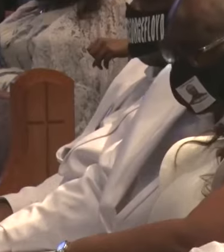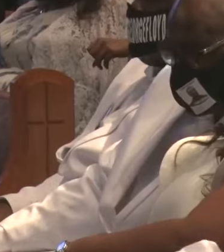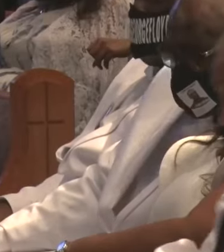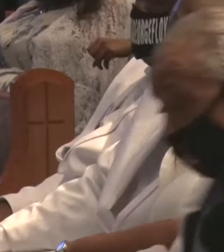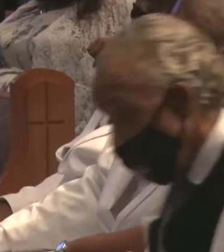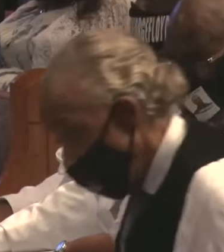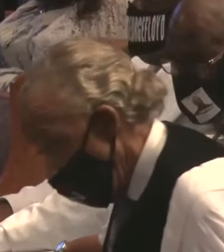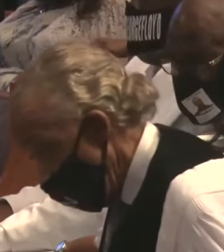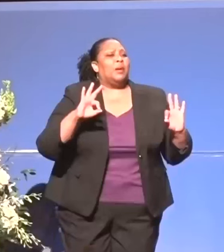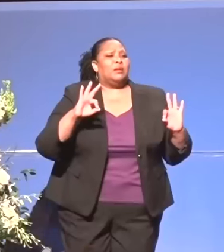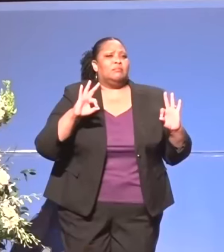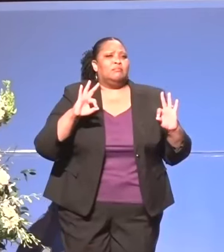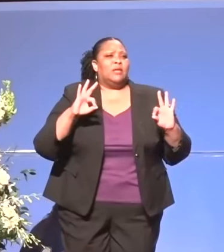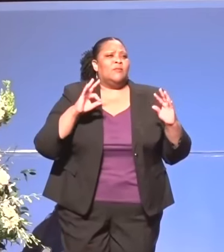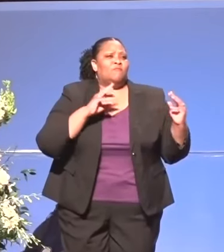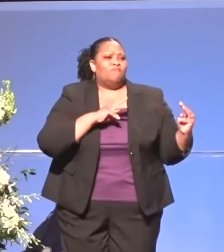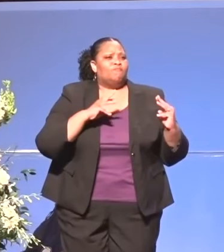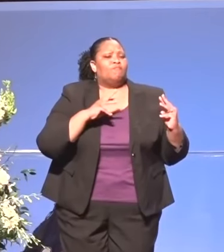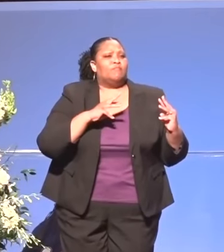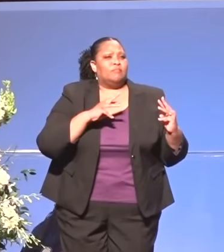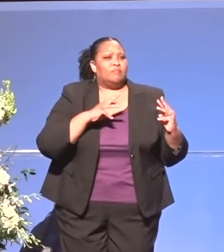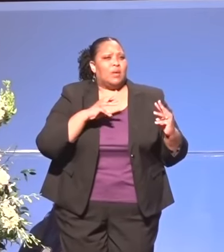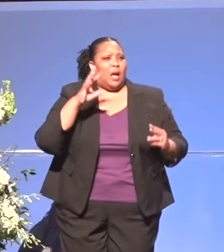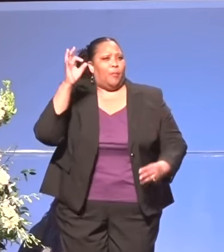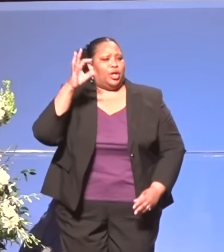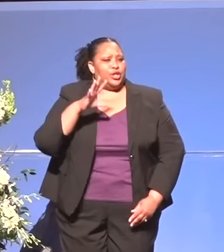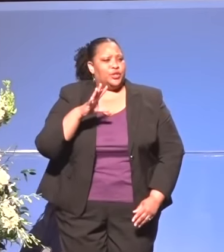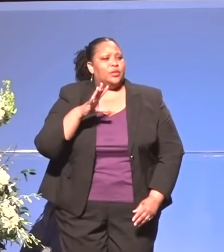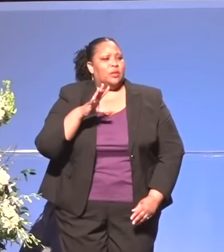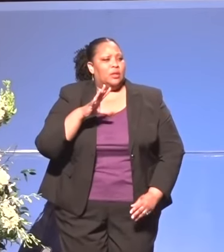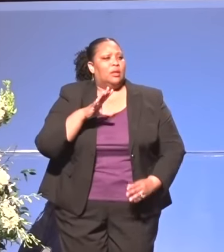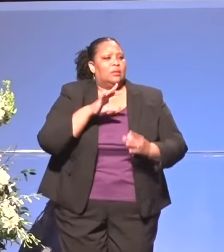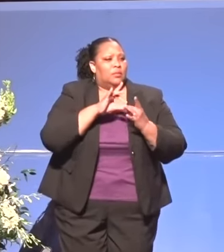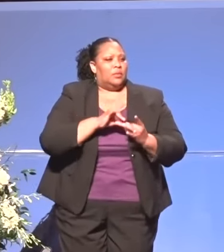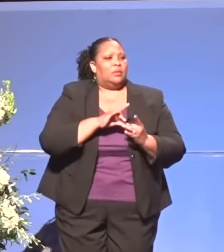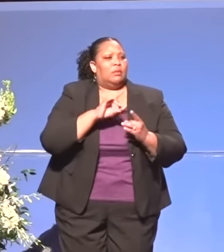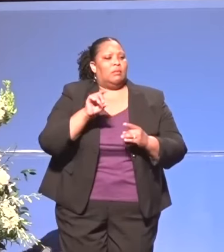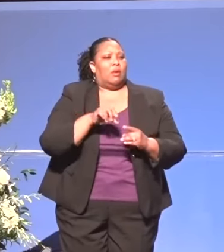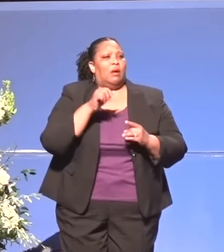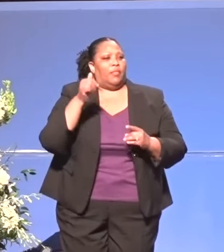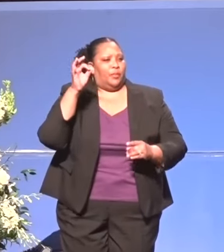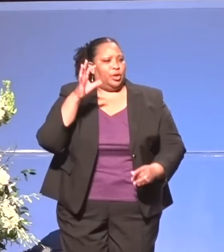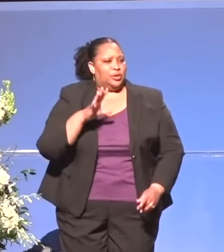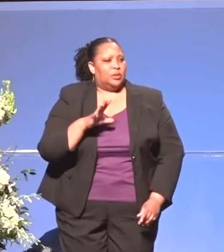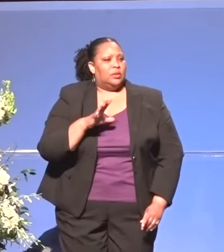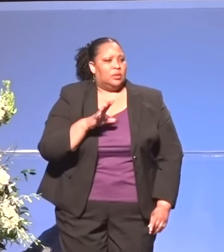freedom fighter, a preacher amongst preachers.